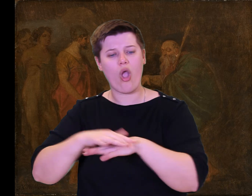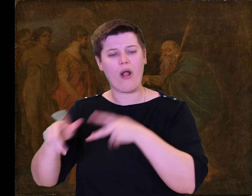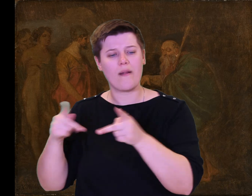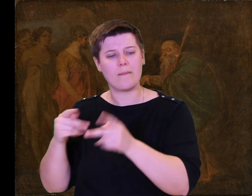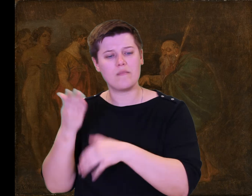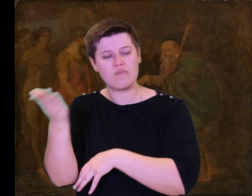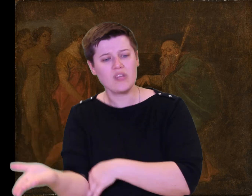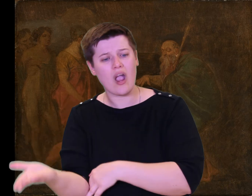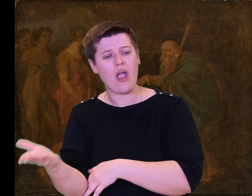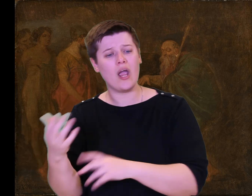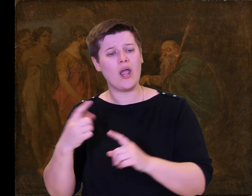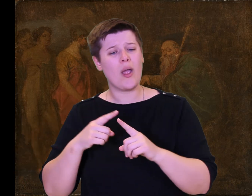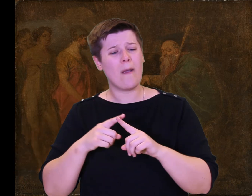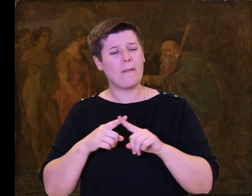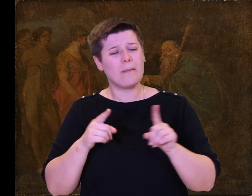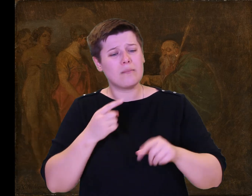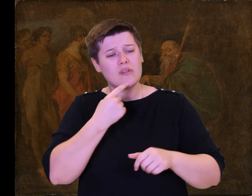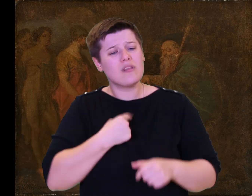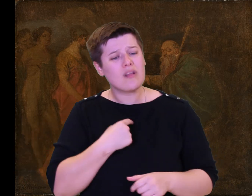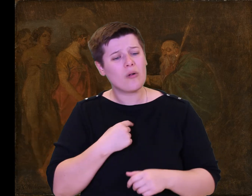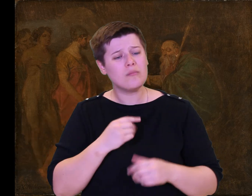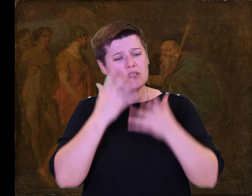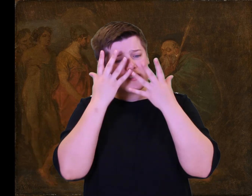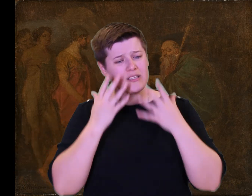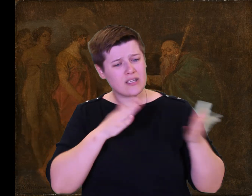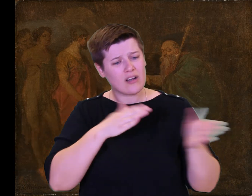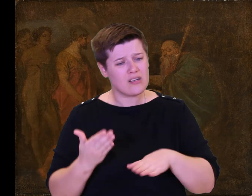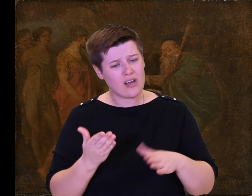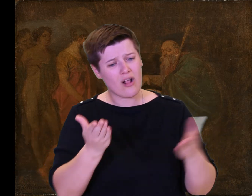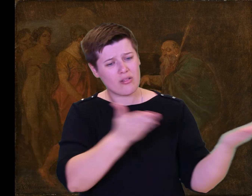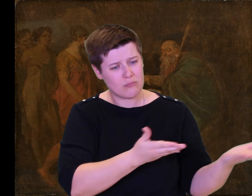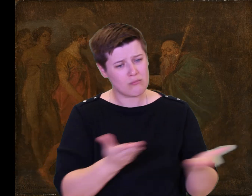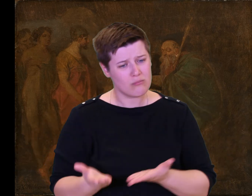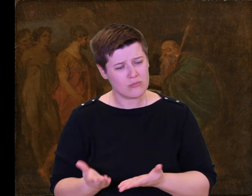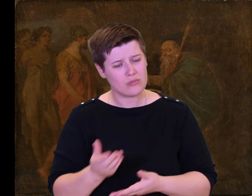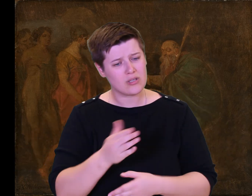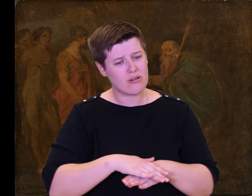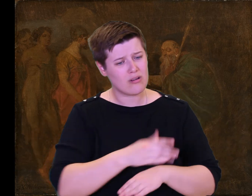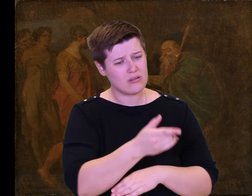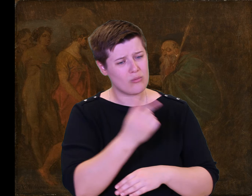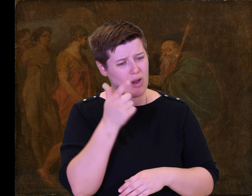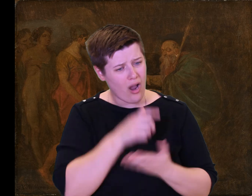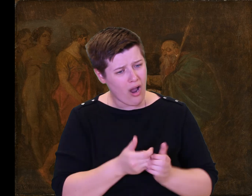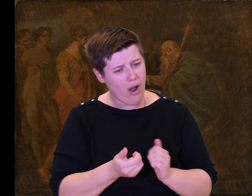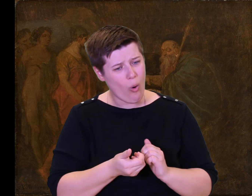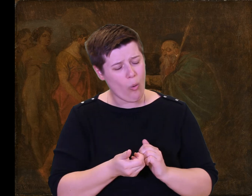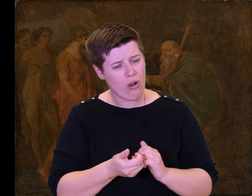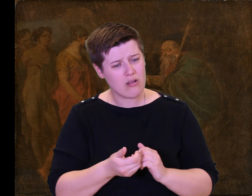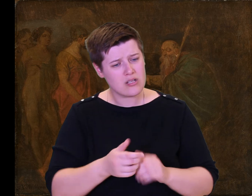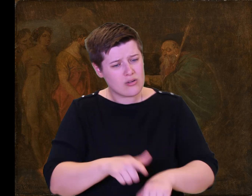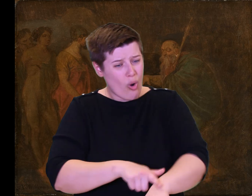gulfs, including the great ocean, which none have to cross on foot. One must have a